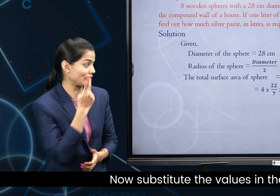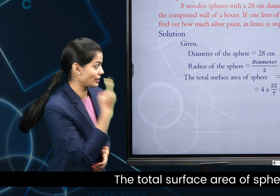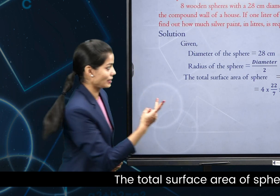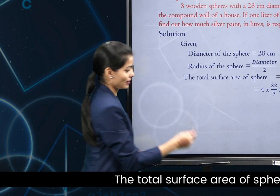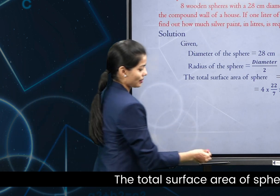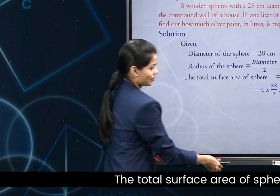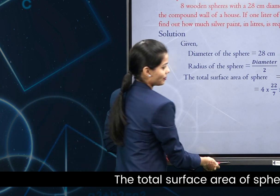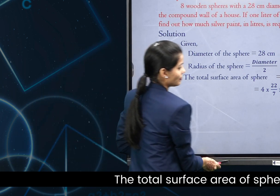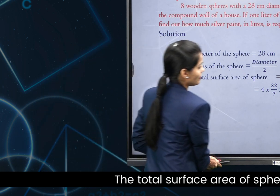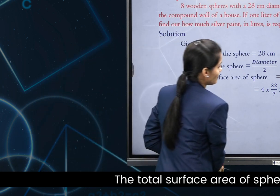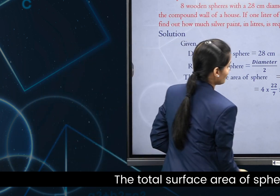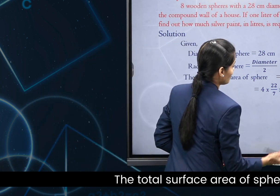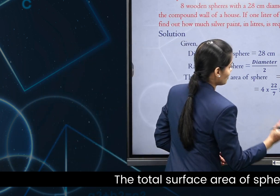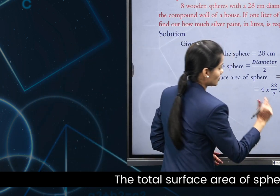Is equal to 4 pi r square